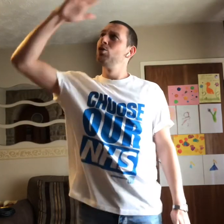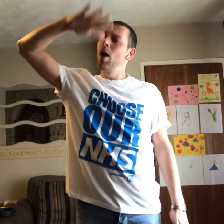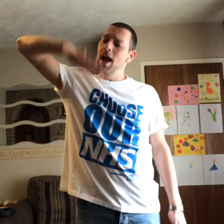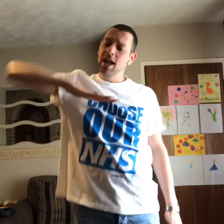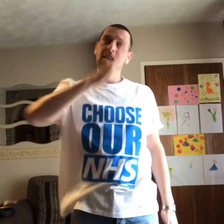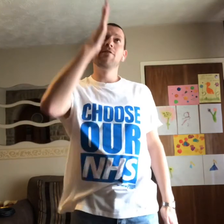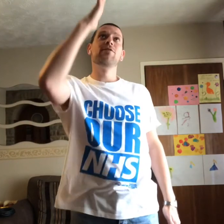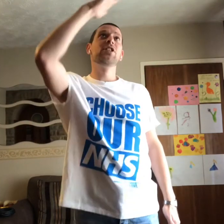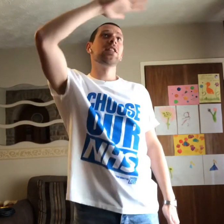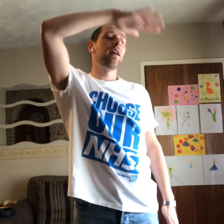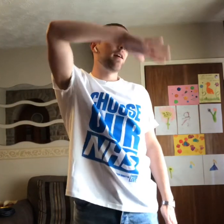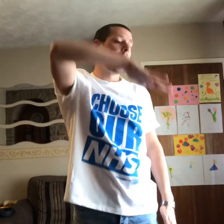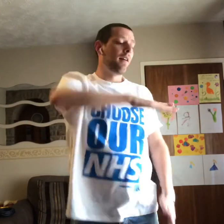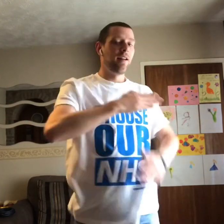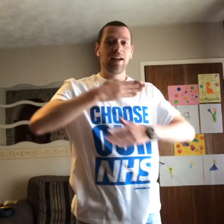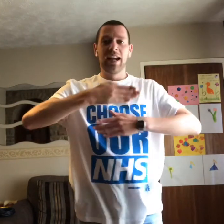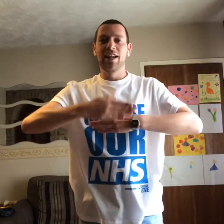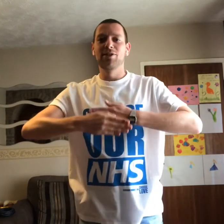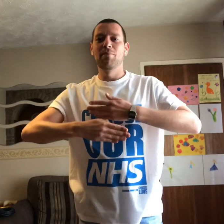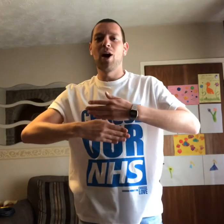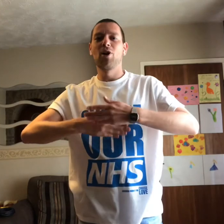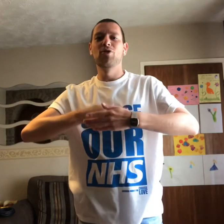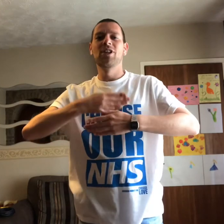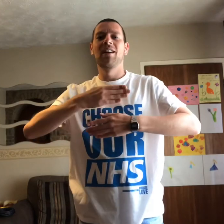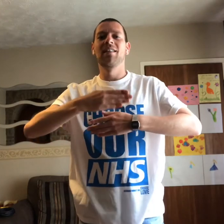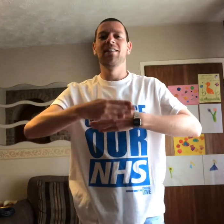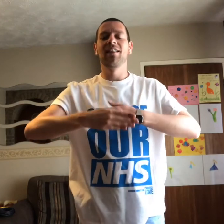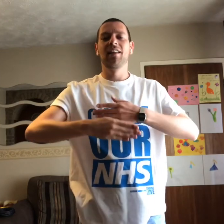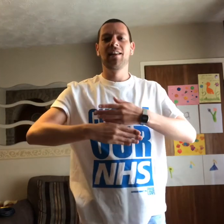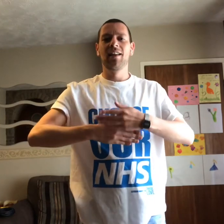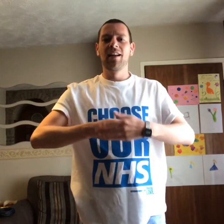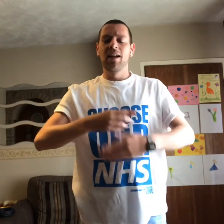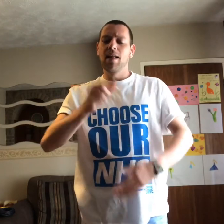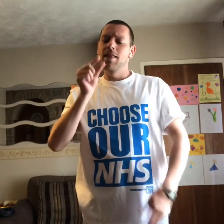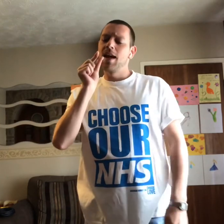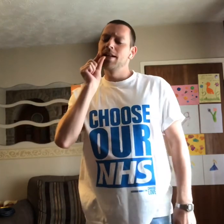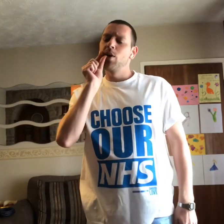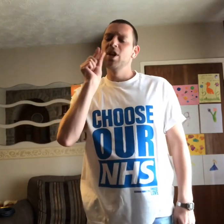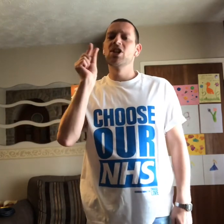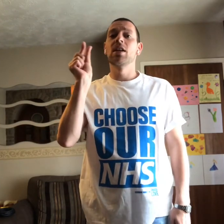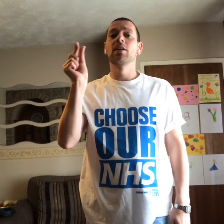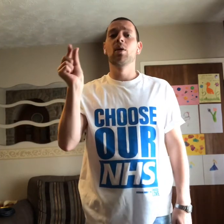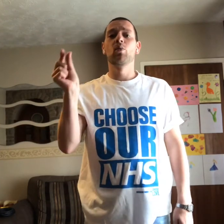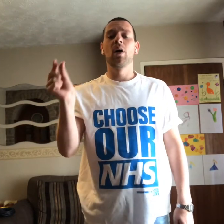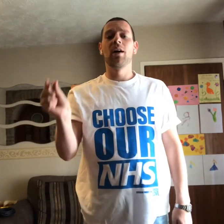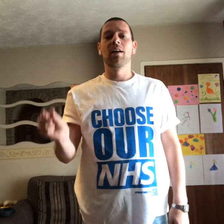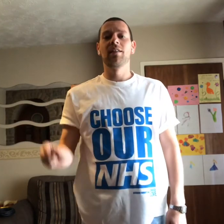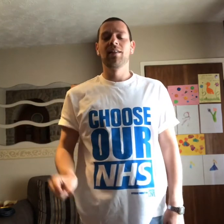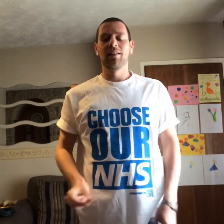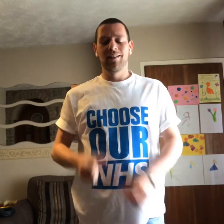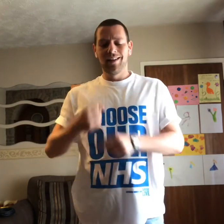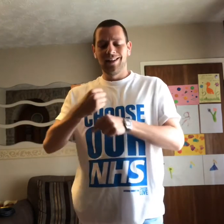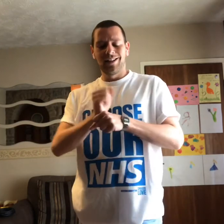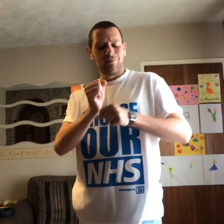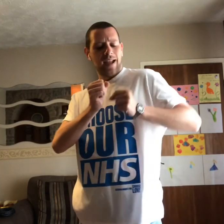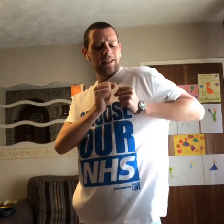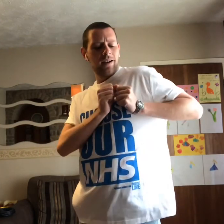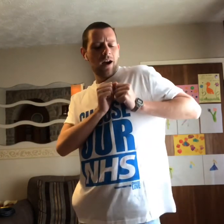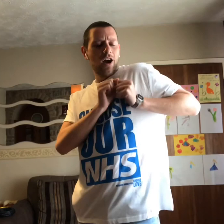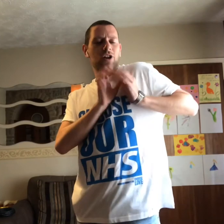waves into motion Like how a single word can make a heart